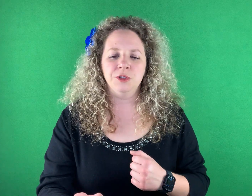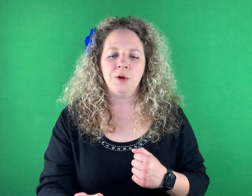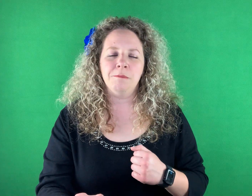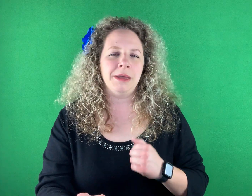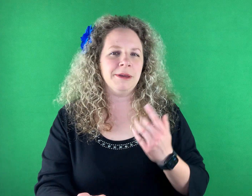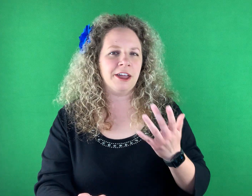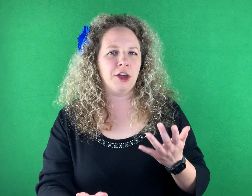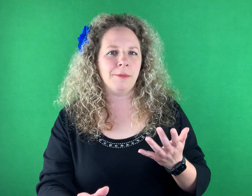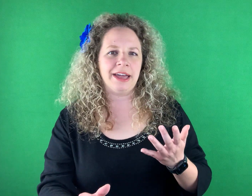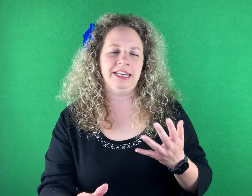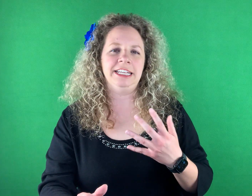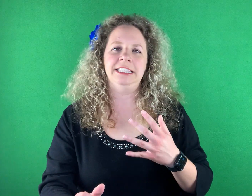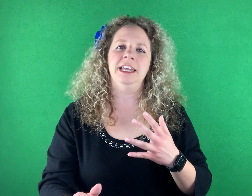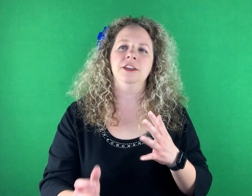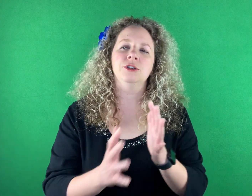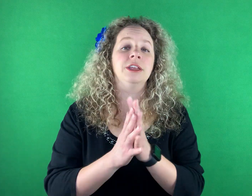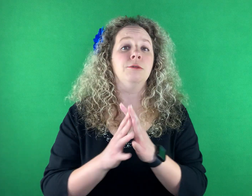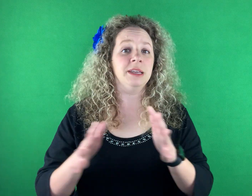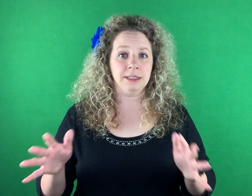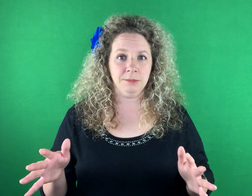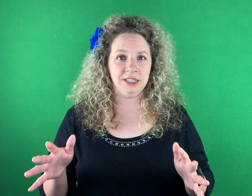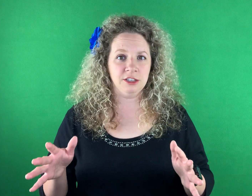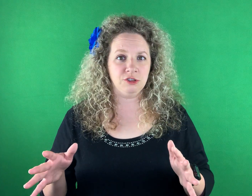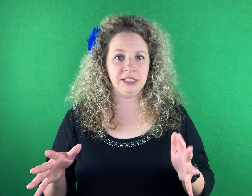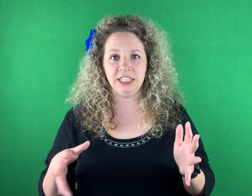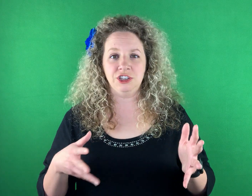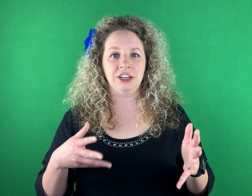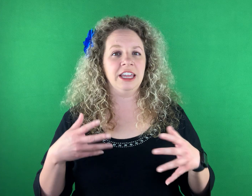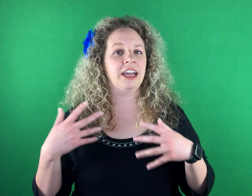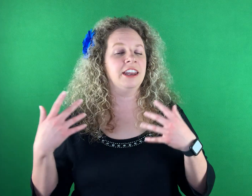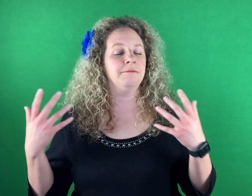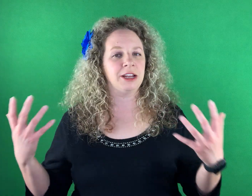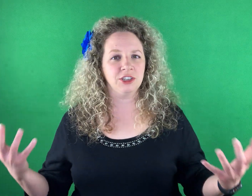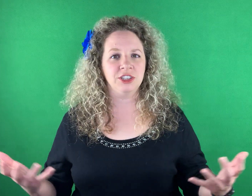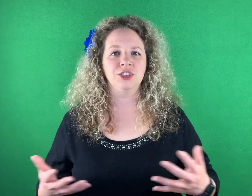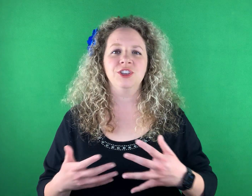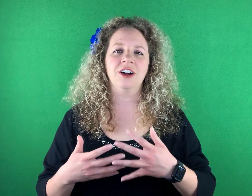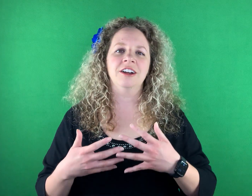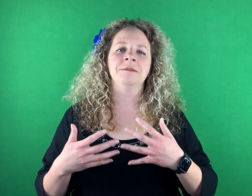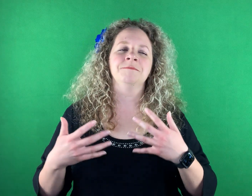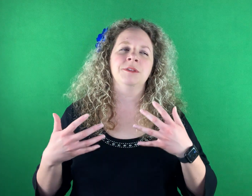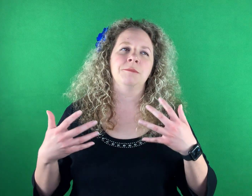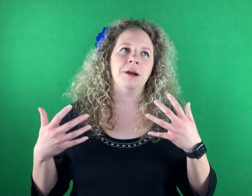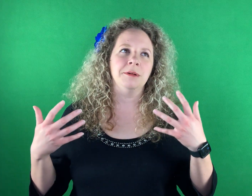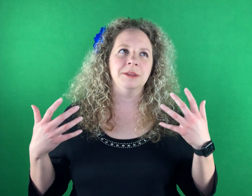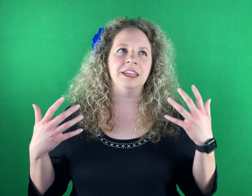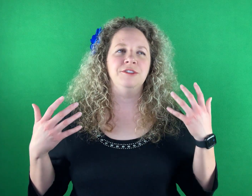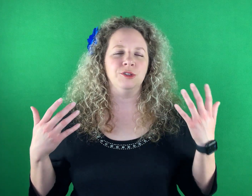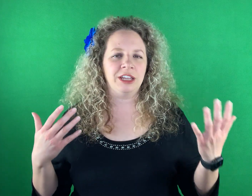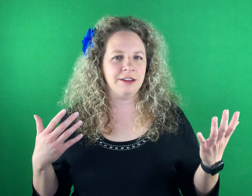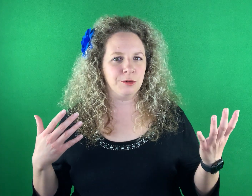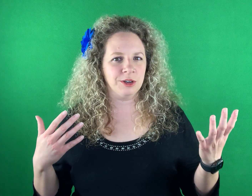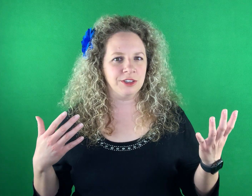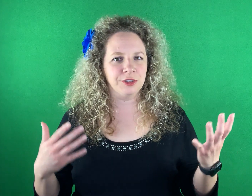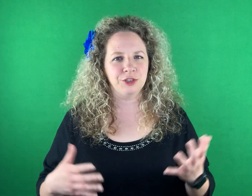So maybe I could go back and I could say, that would be a simplistic translation. It kind of matches the song. Probably if you're looking at the words on the